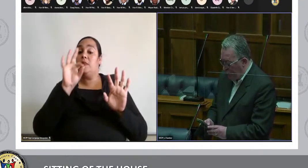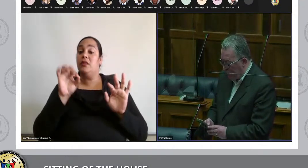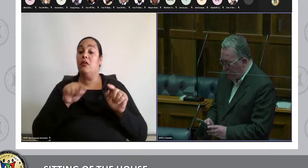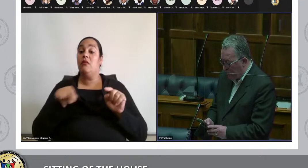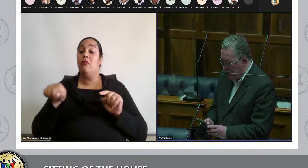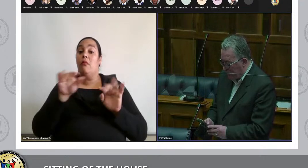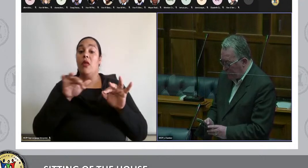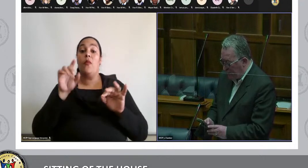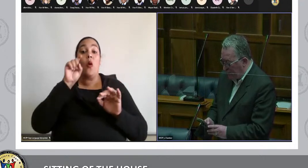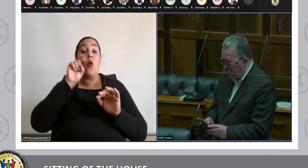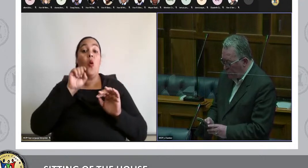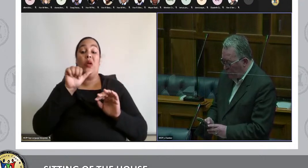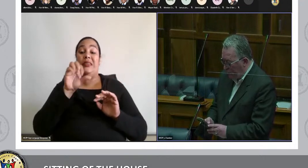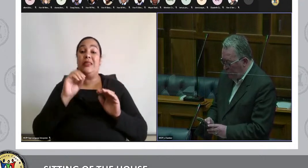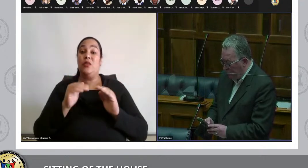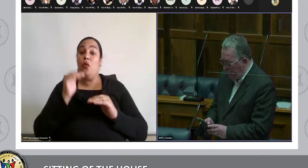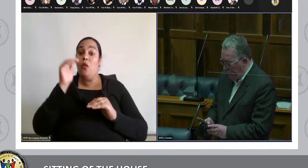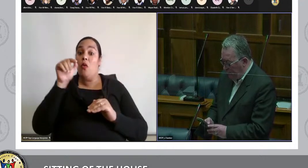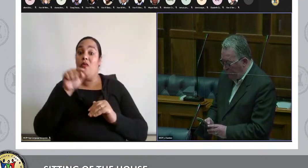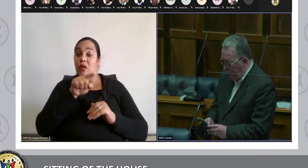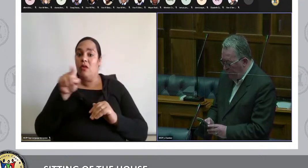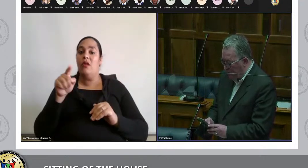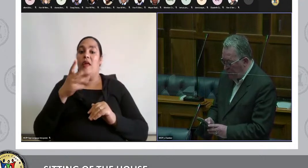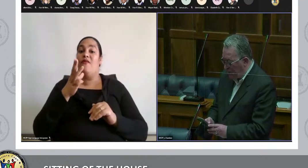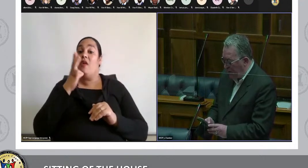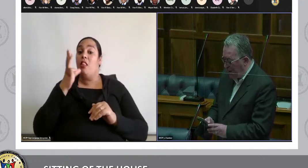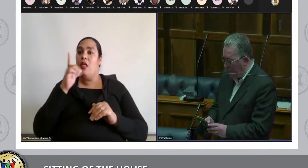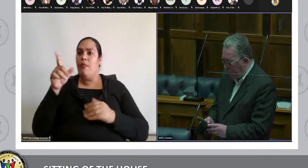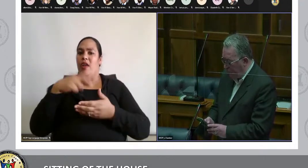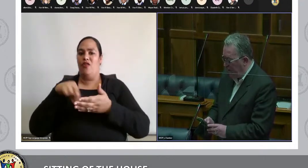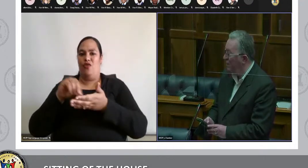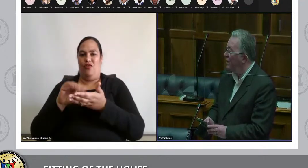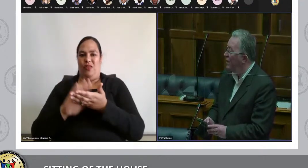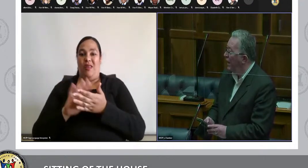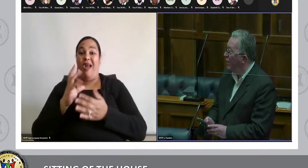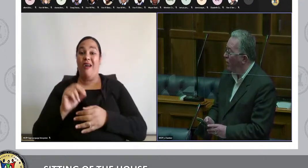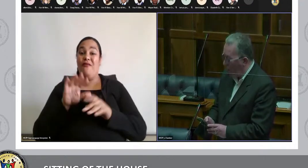citizens over the age of 60 in Philippi have been registered. There are